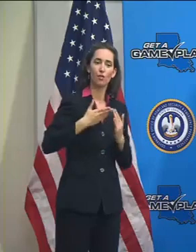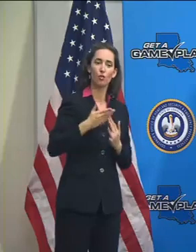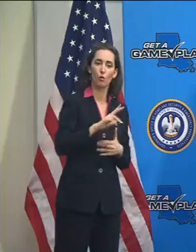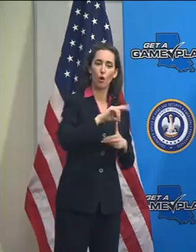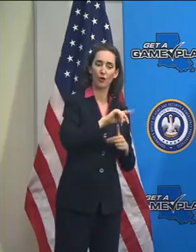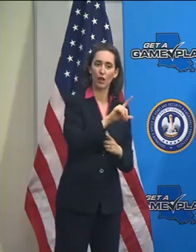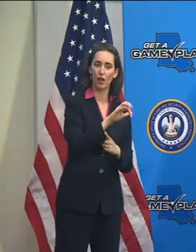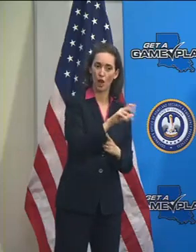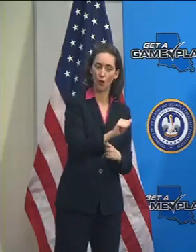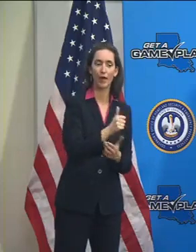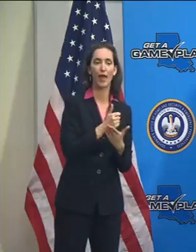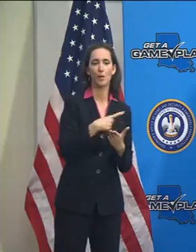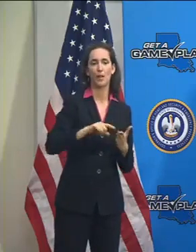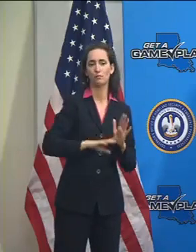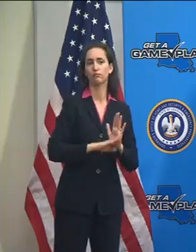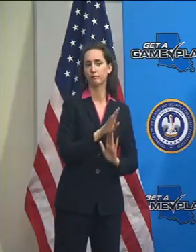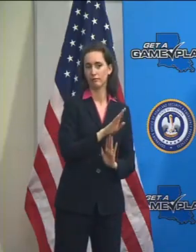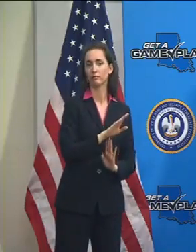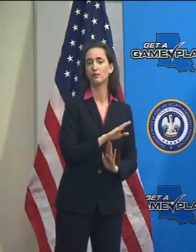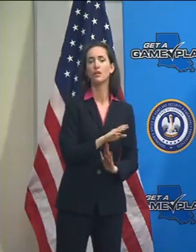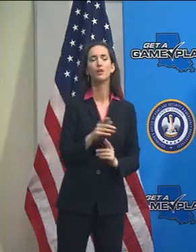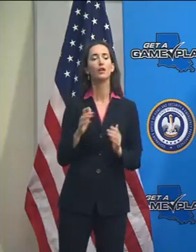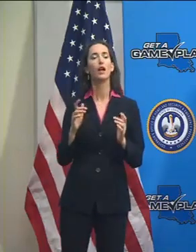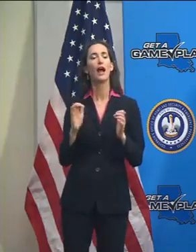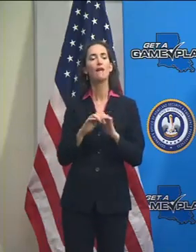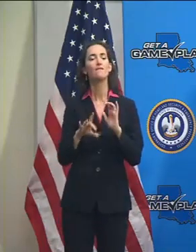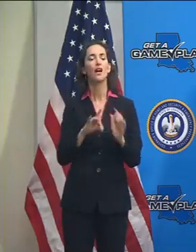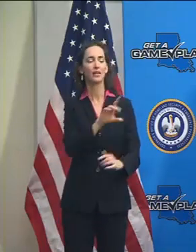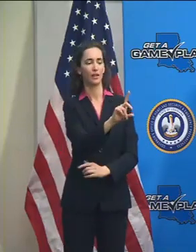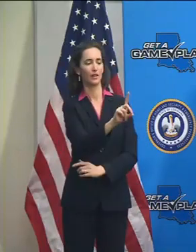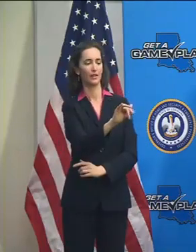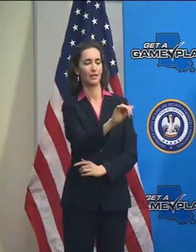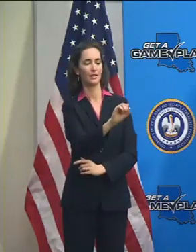recover. And you can go to